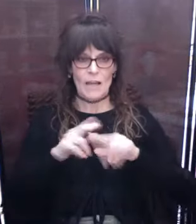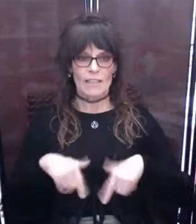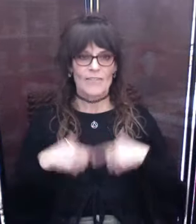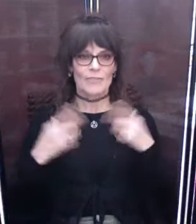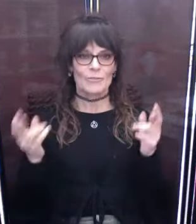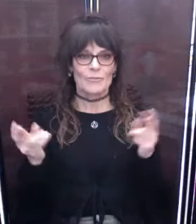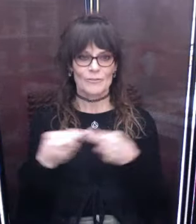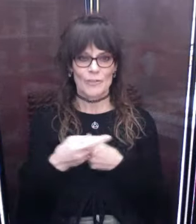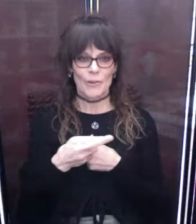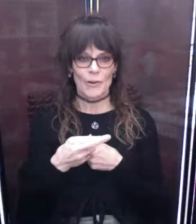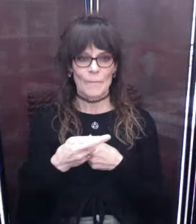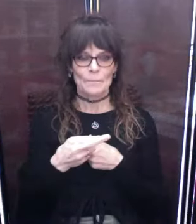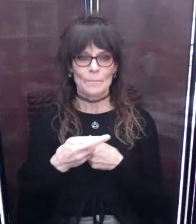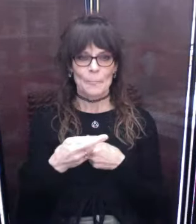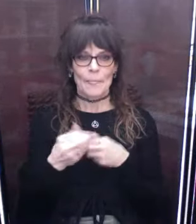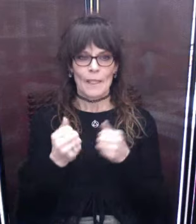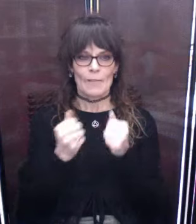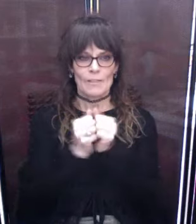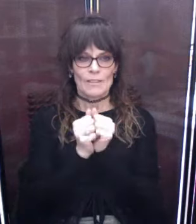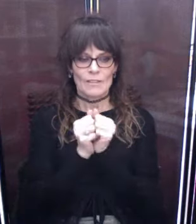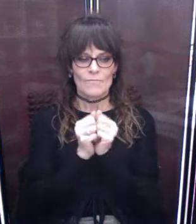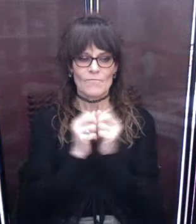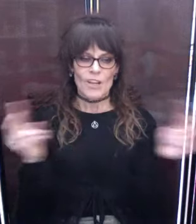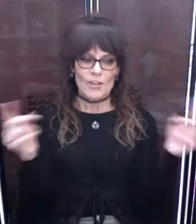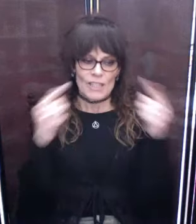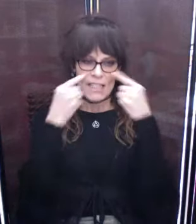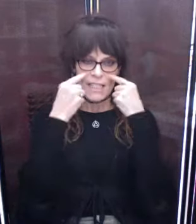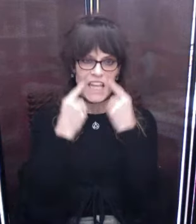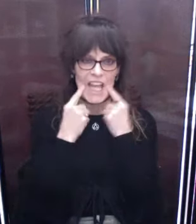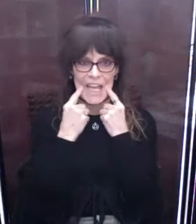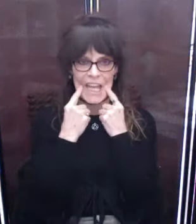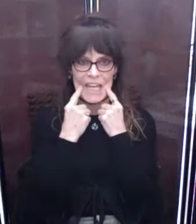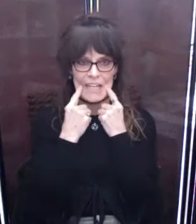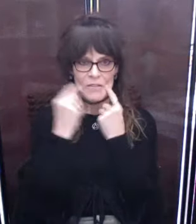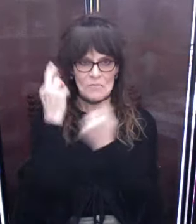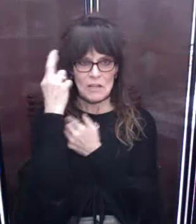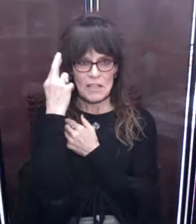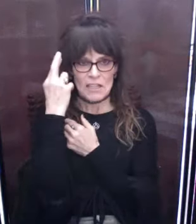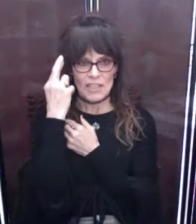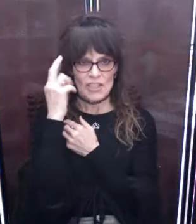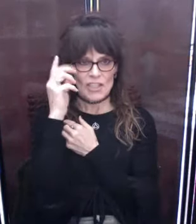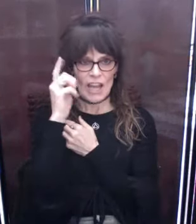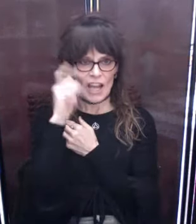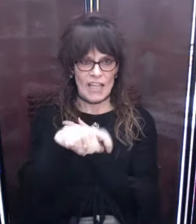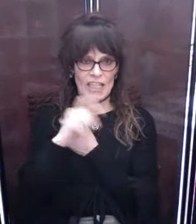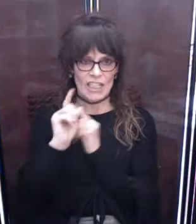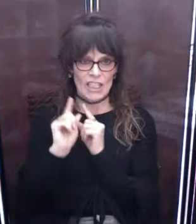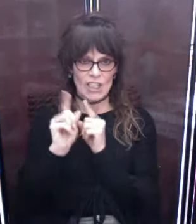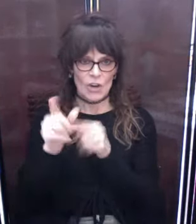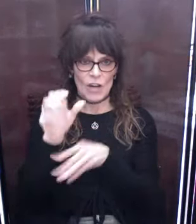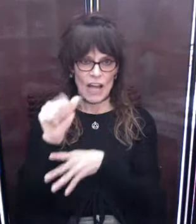with the very sad realization that I was going to have to go to Alcoholics Anonymous first, and then I could kill